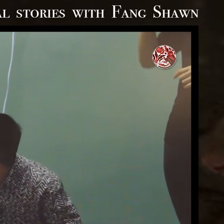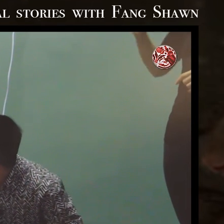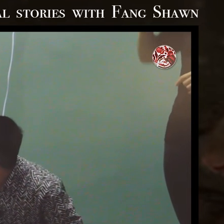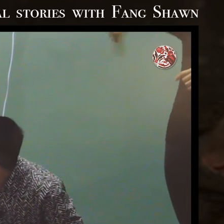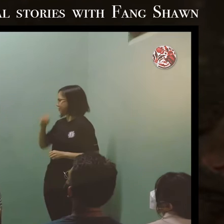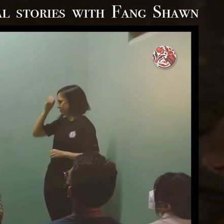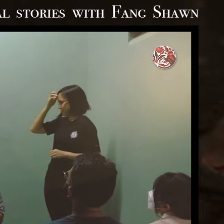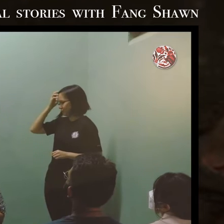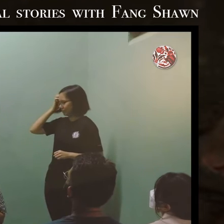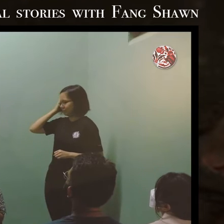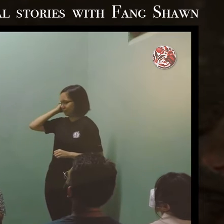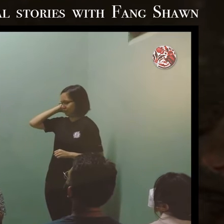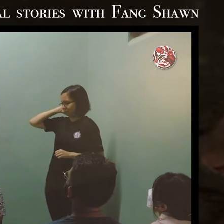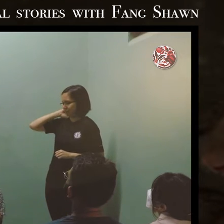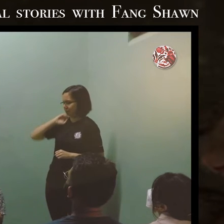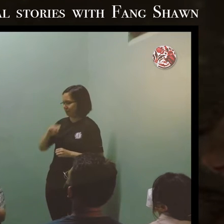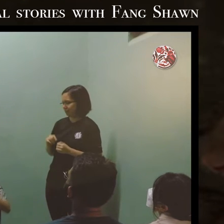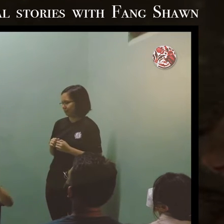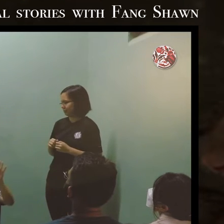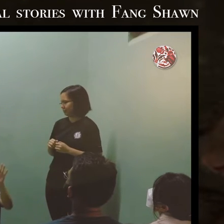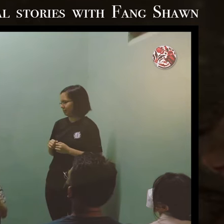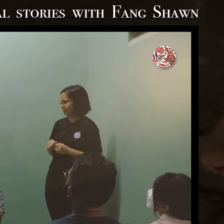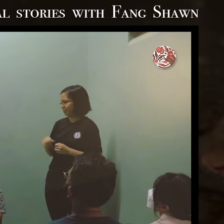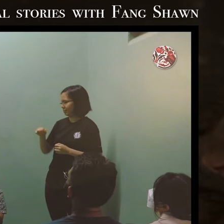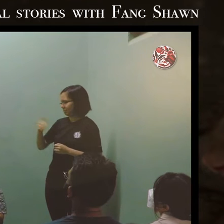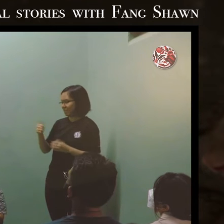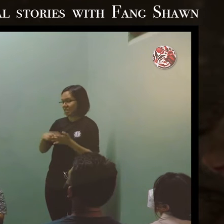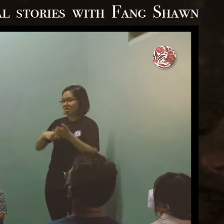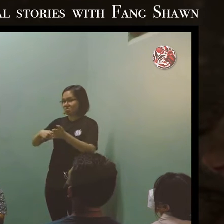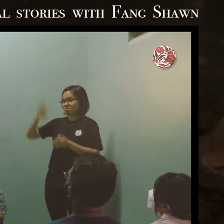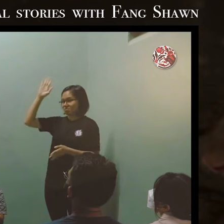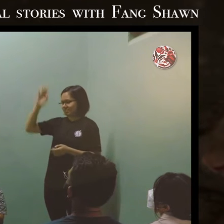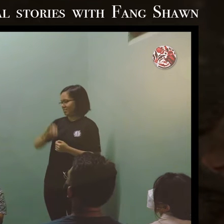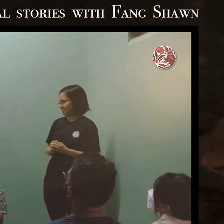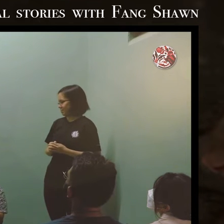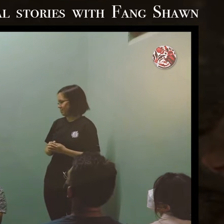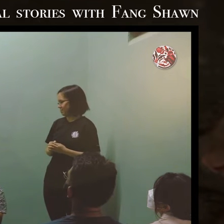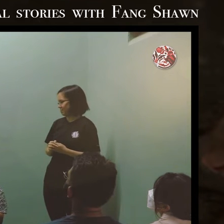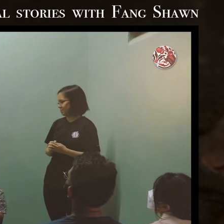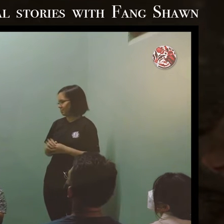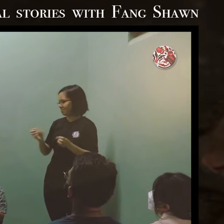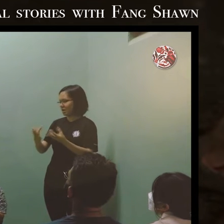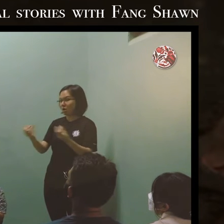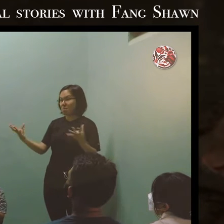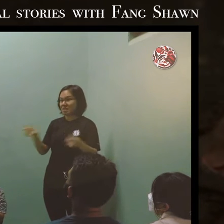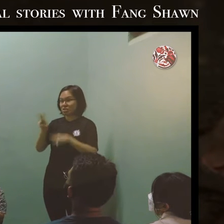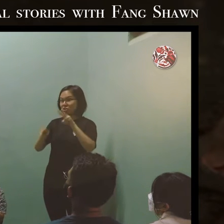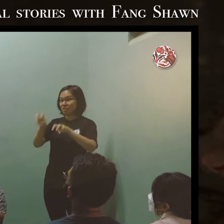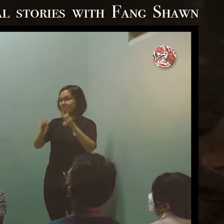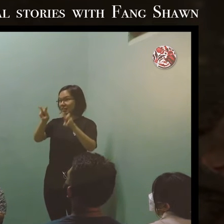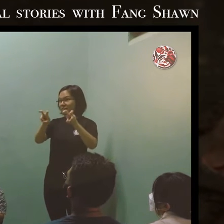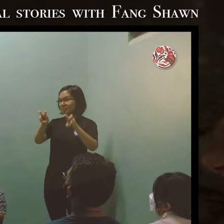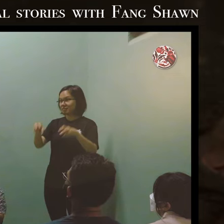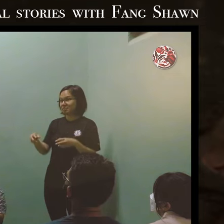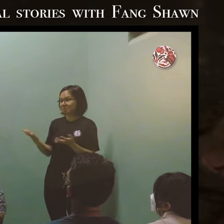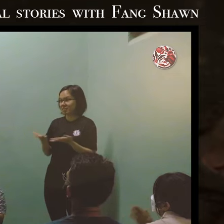for it all. Okay, another raise of hands before we actually go to the sharing session proper. How many of you have hiked in our parks or nature